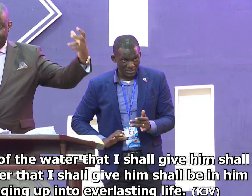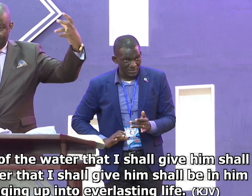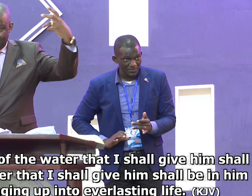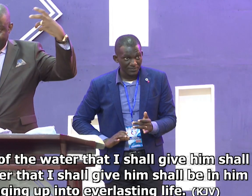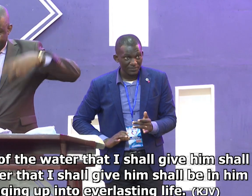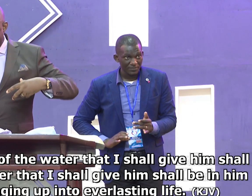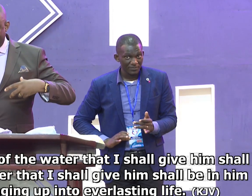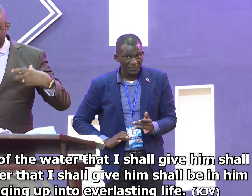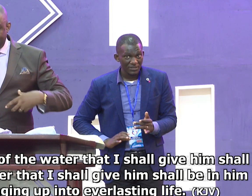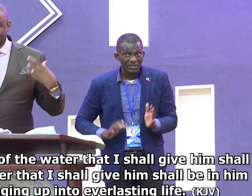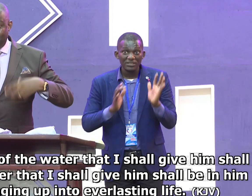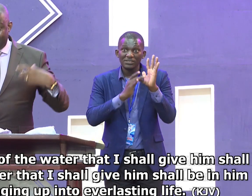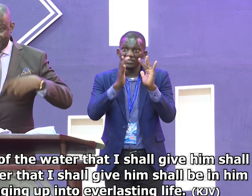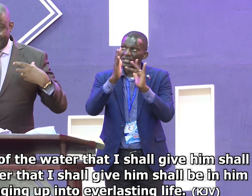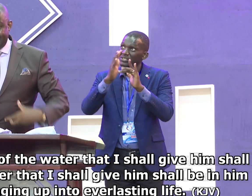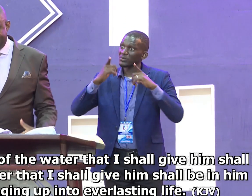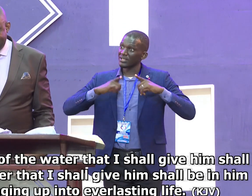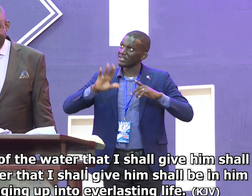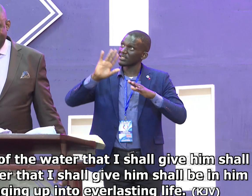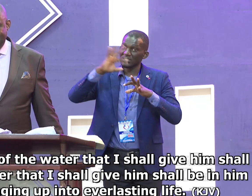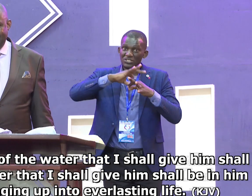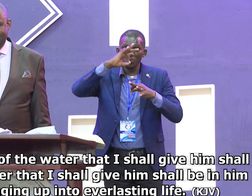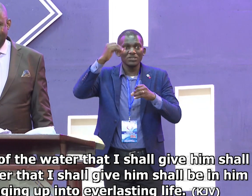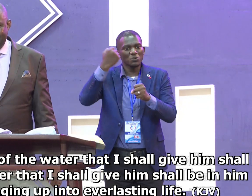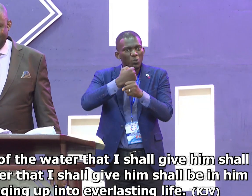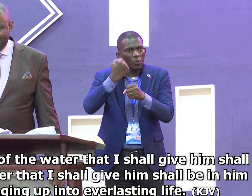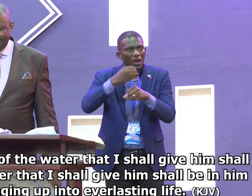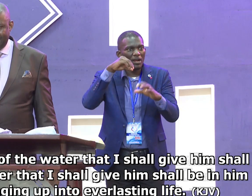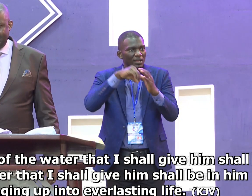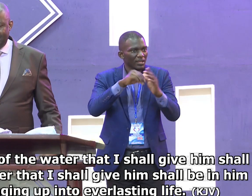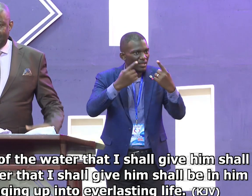Jesus, he will let his Spirit operate in us.